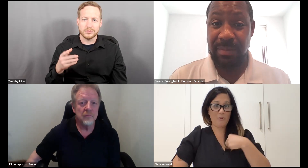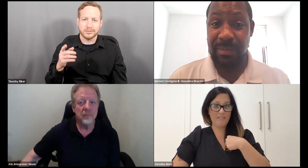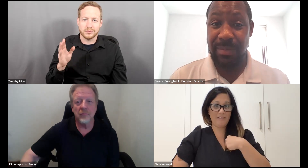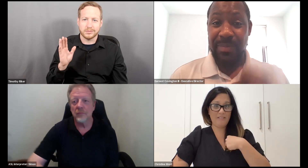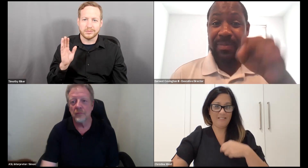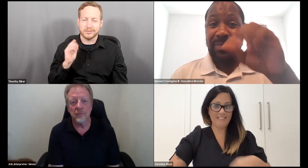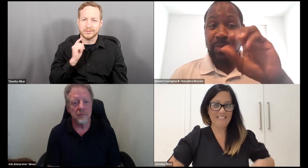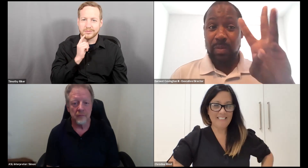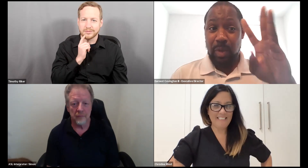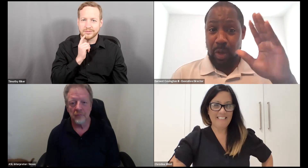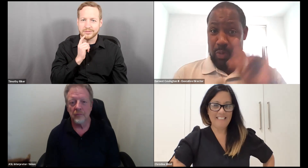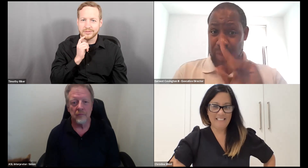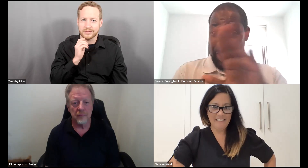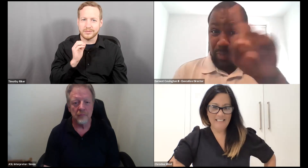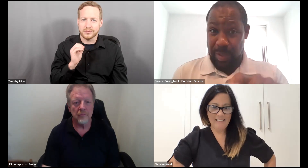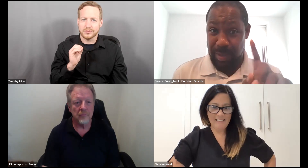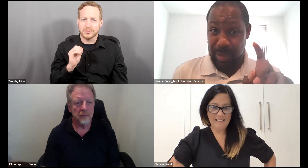CW?